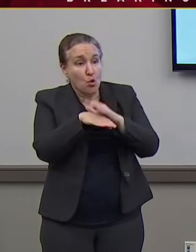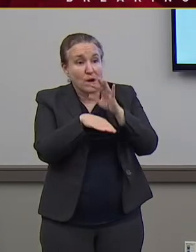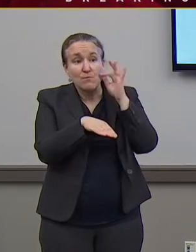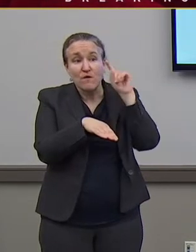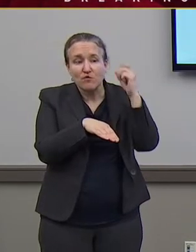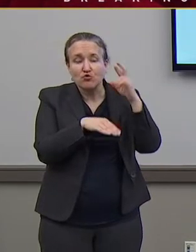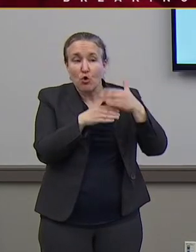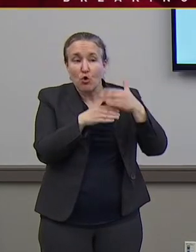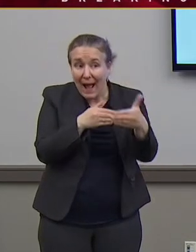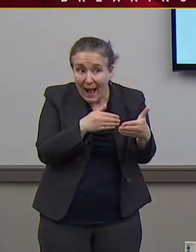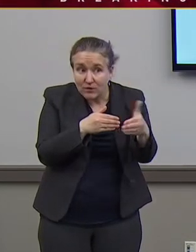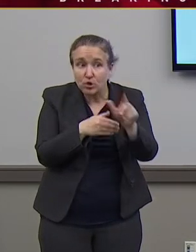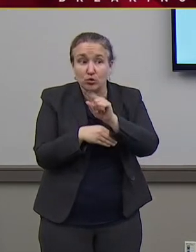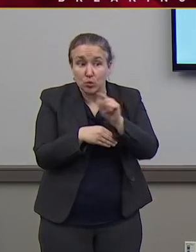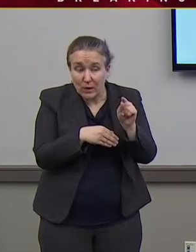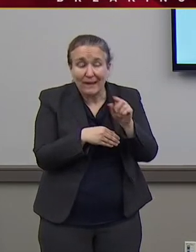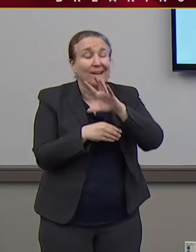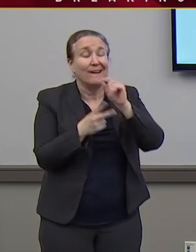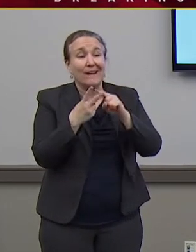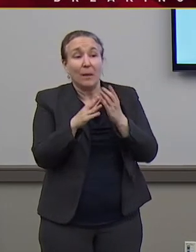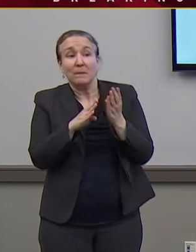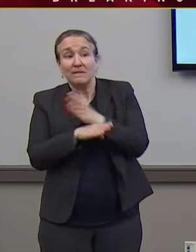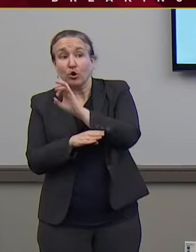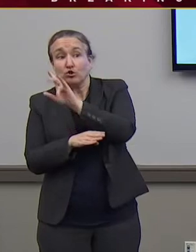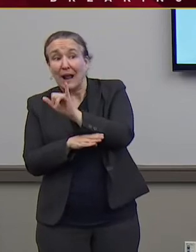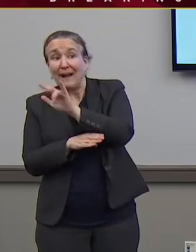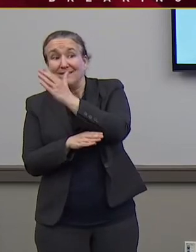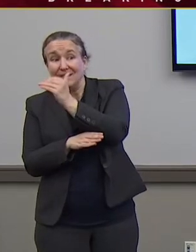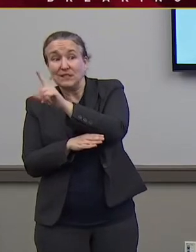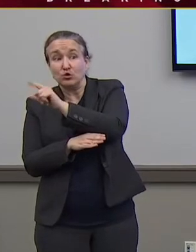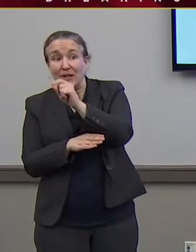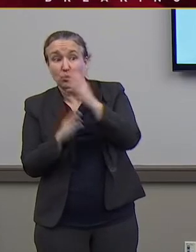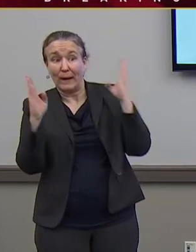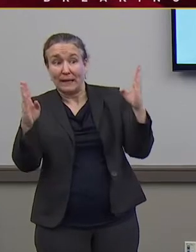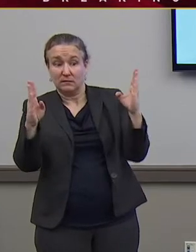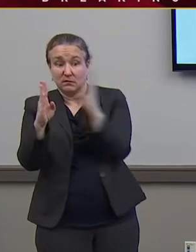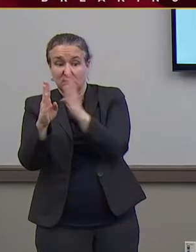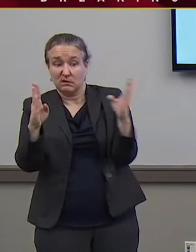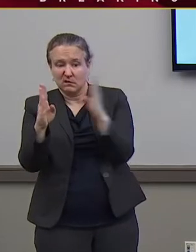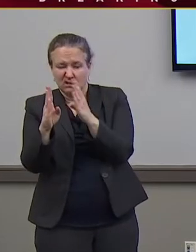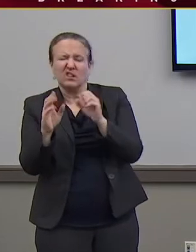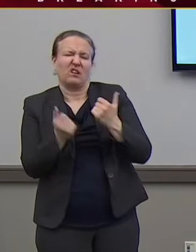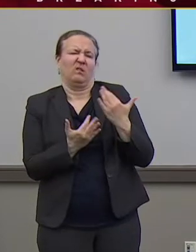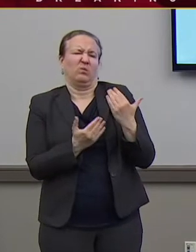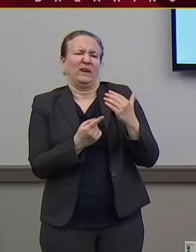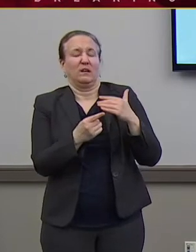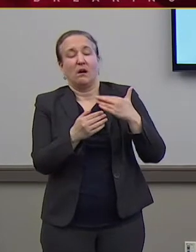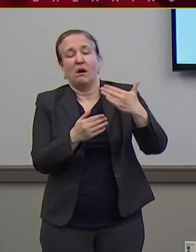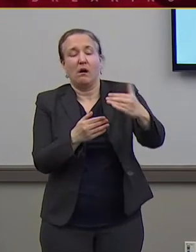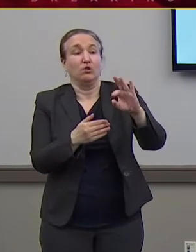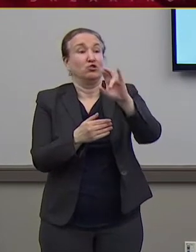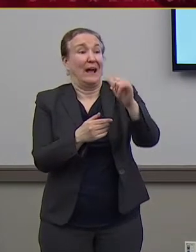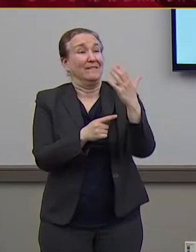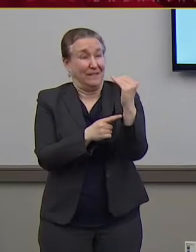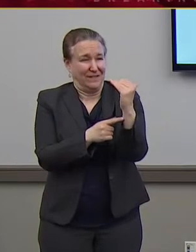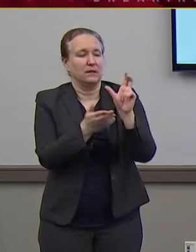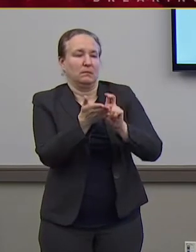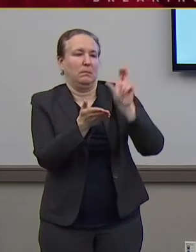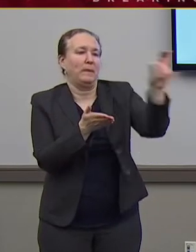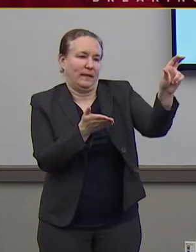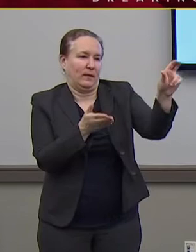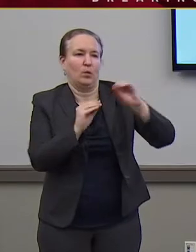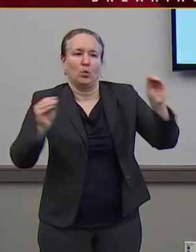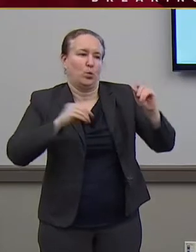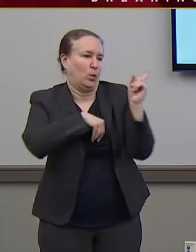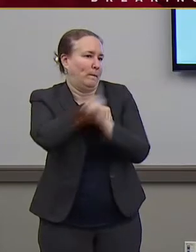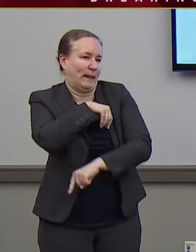1, 2020 and before July 15, 2020, can wait until July 15th to make that payment without